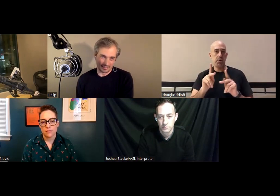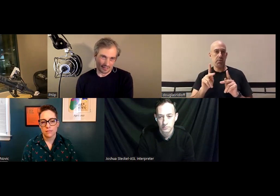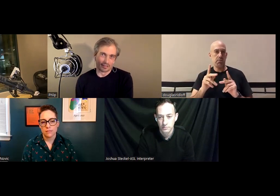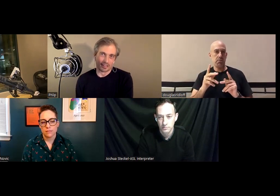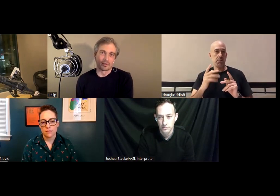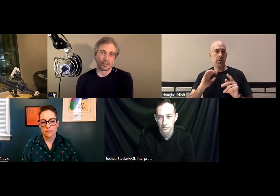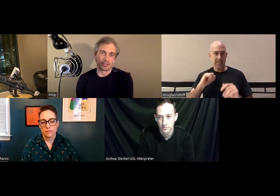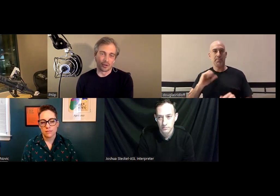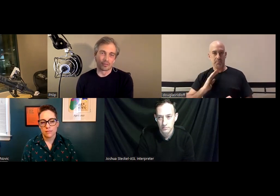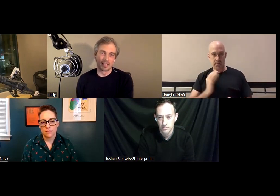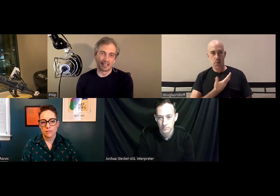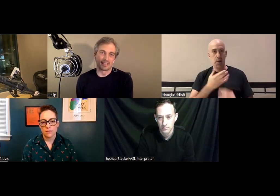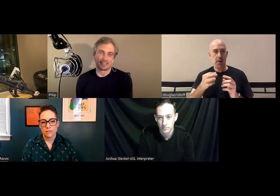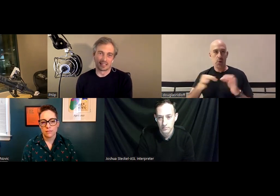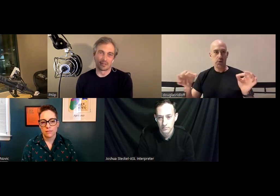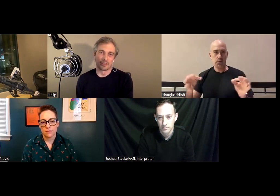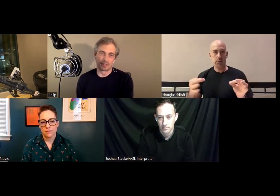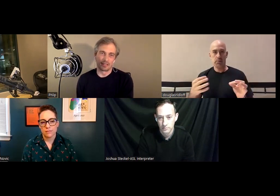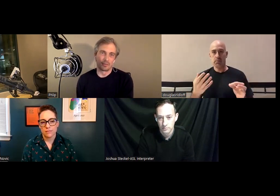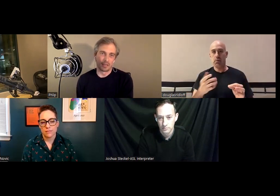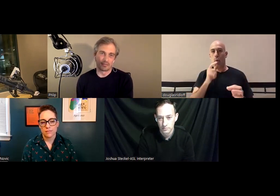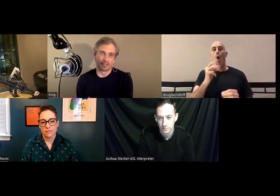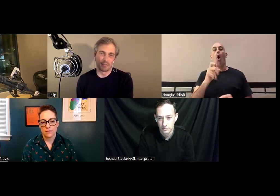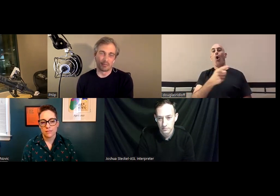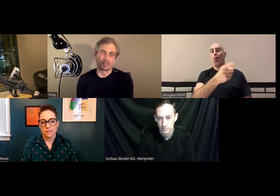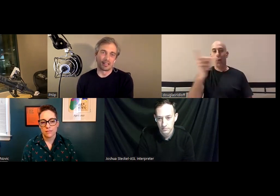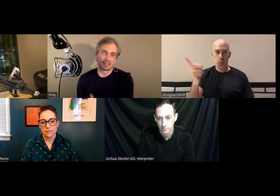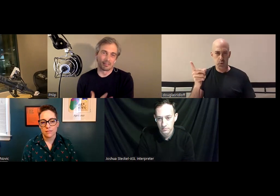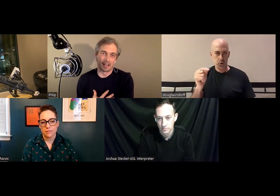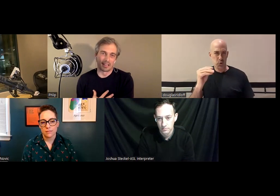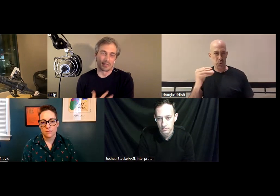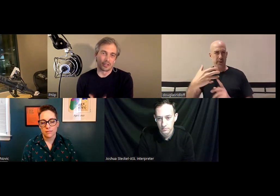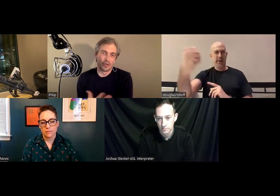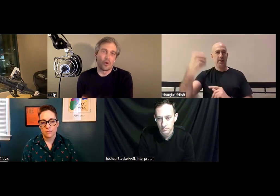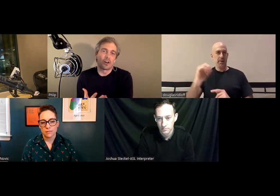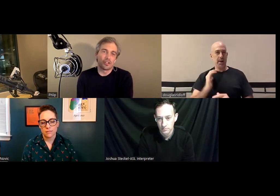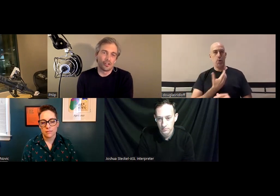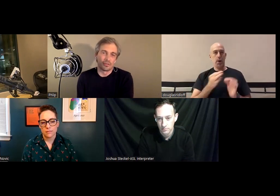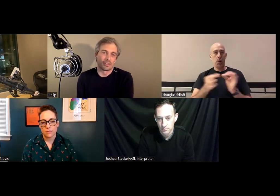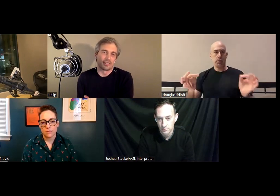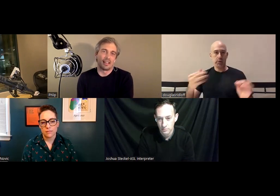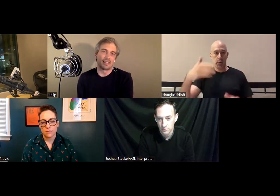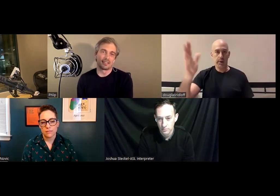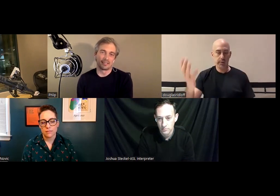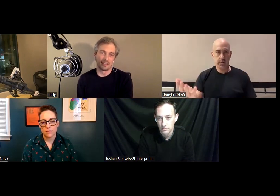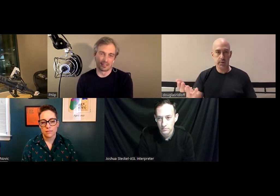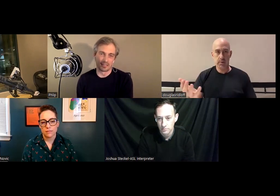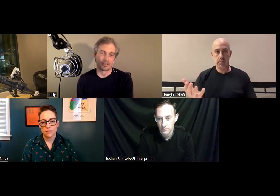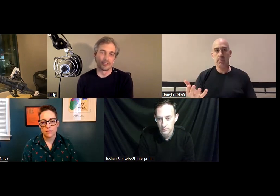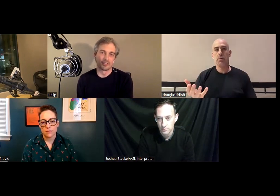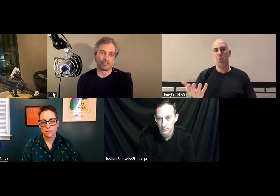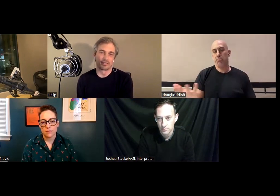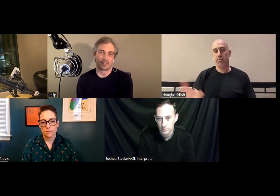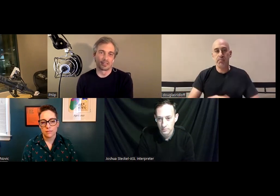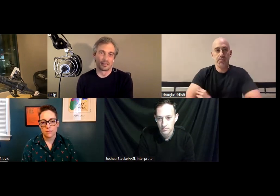don't take our language. Don't take the language away from deaf people. That is my language. Who are you to take